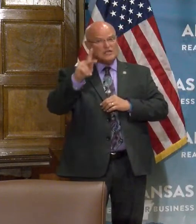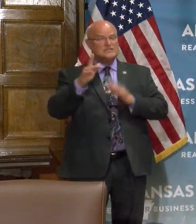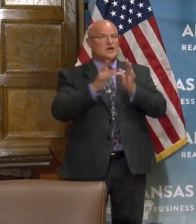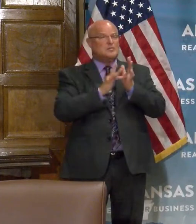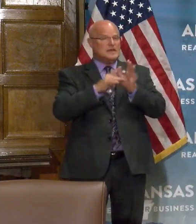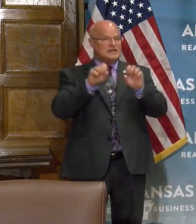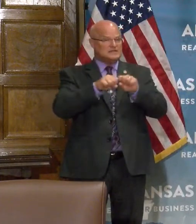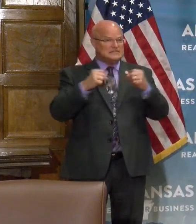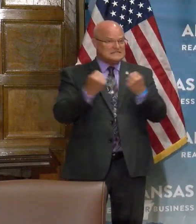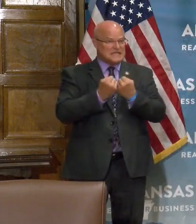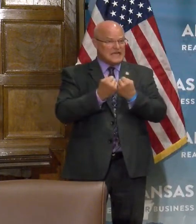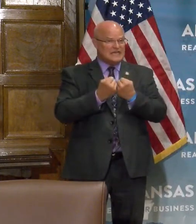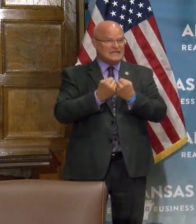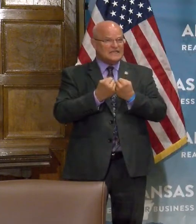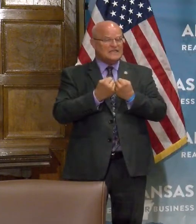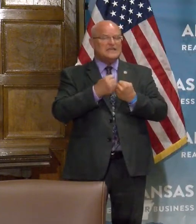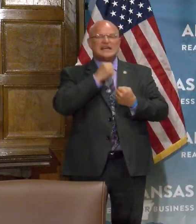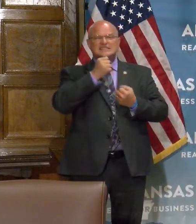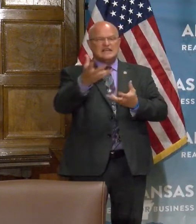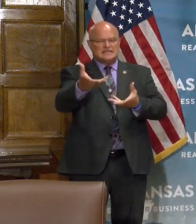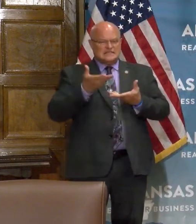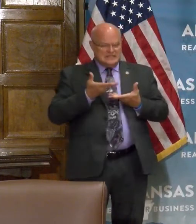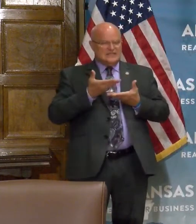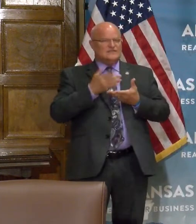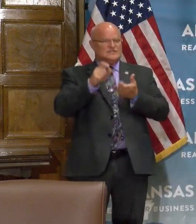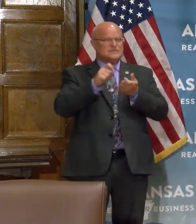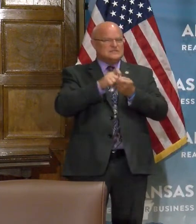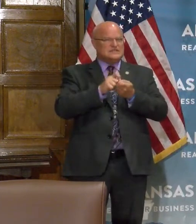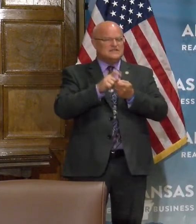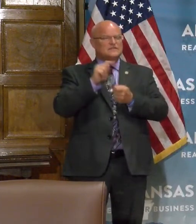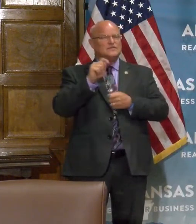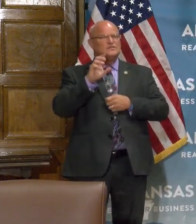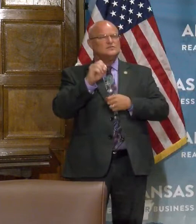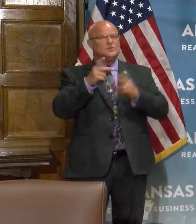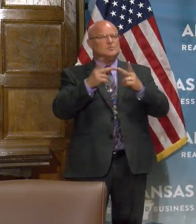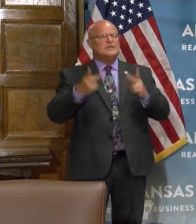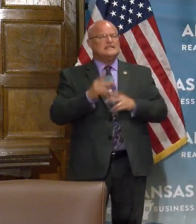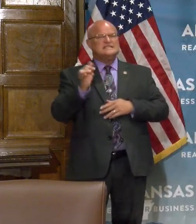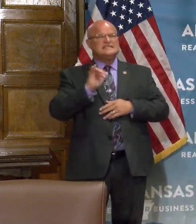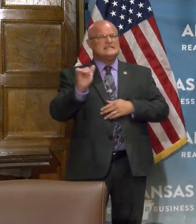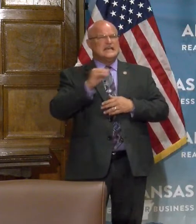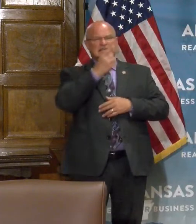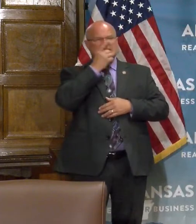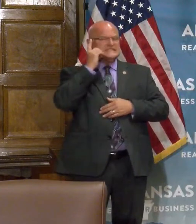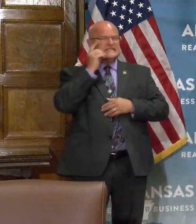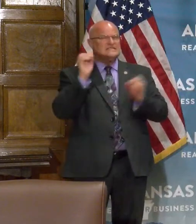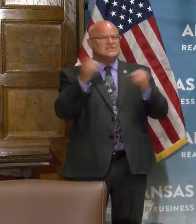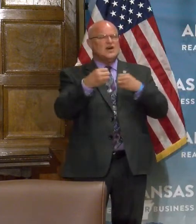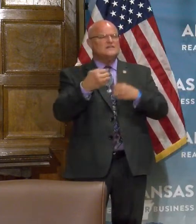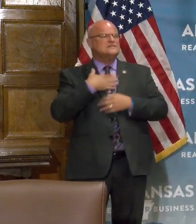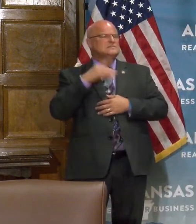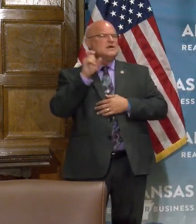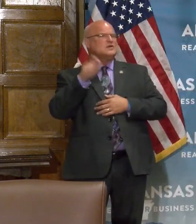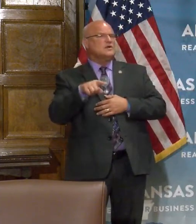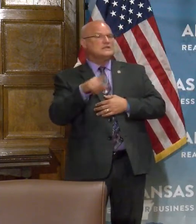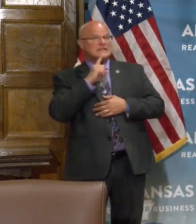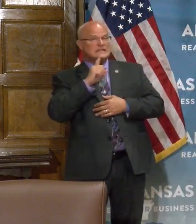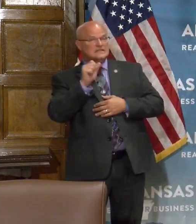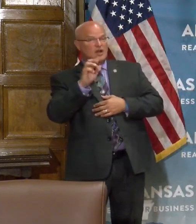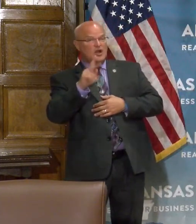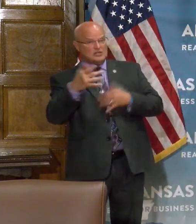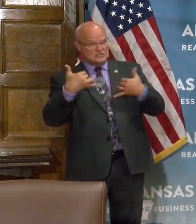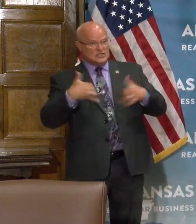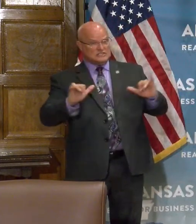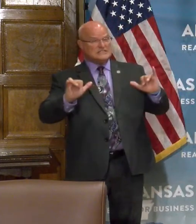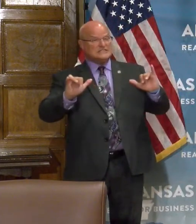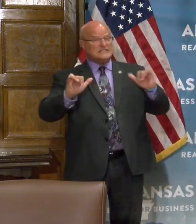Medical Society does not deliver specifically to places like dentist offices. So my question is Arkansas